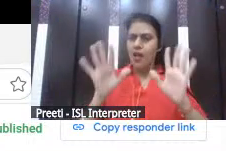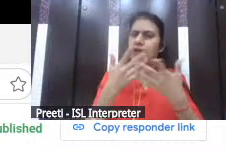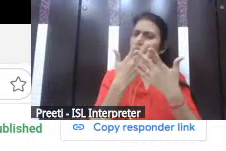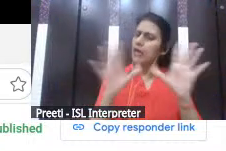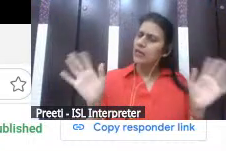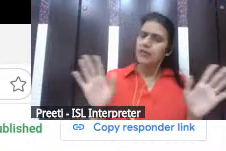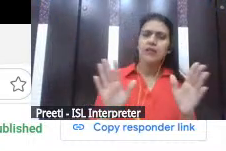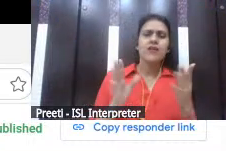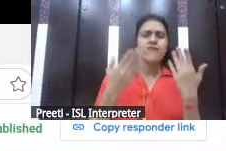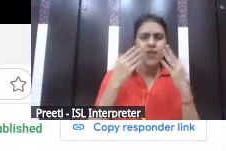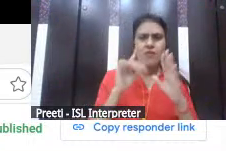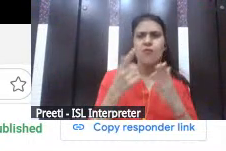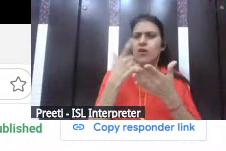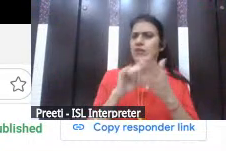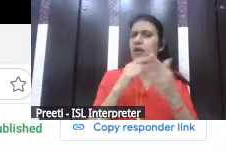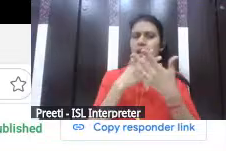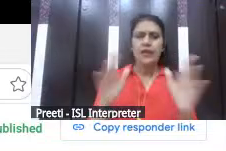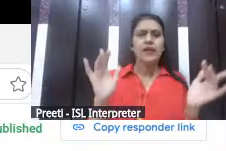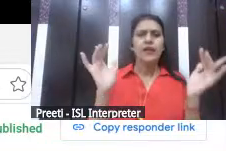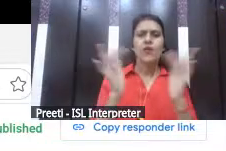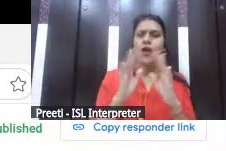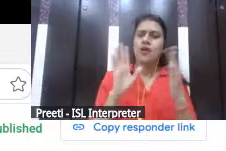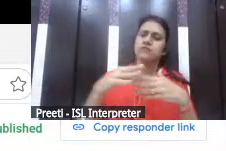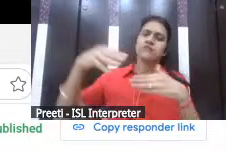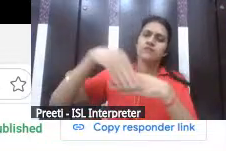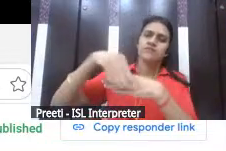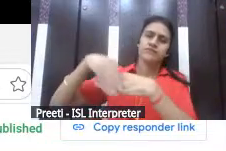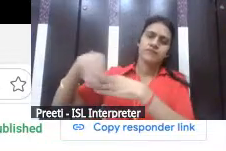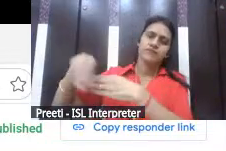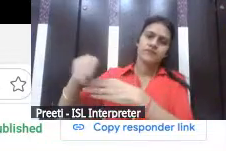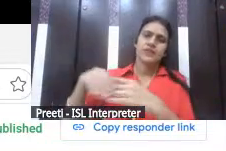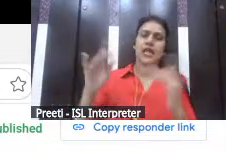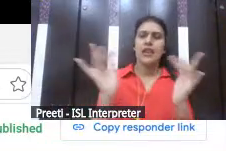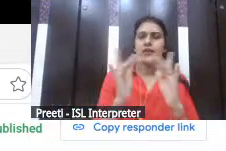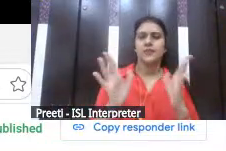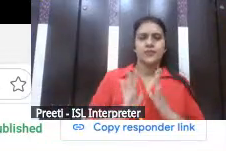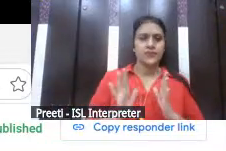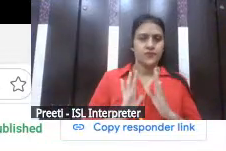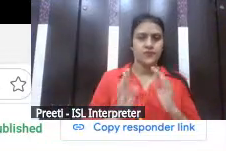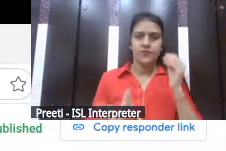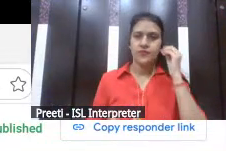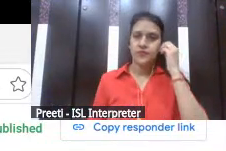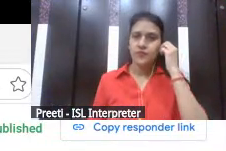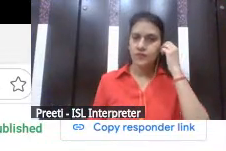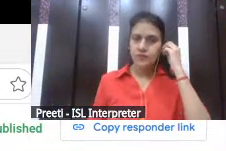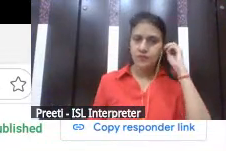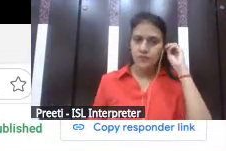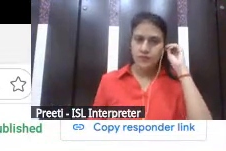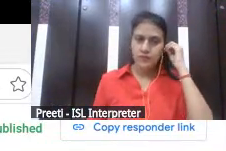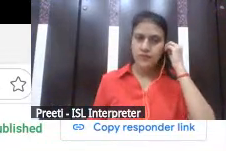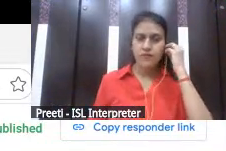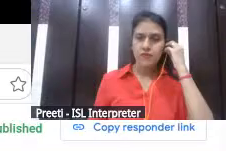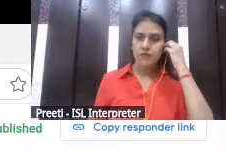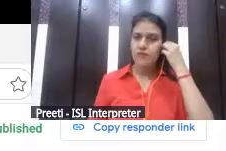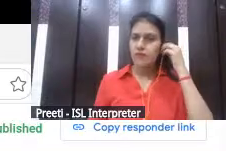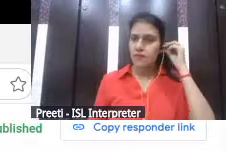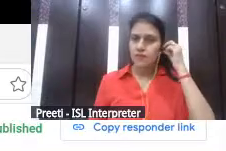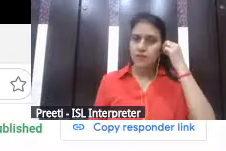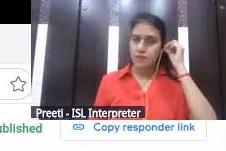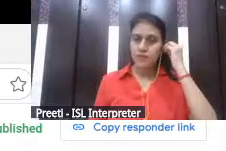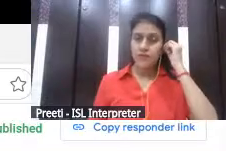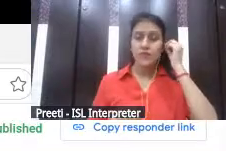from someone who you have worked with is optional. All fields or questions that